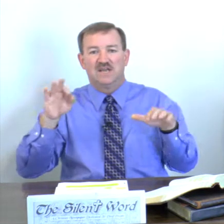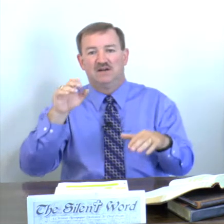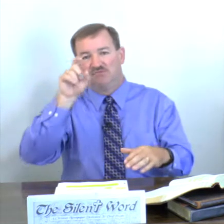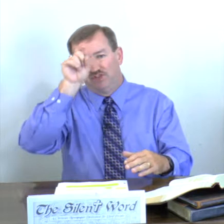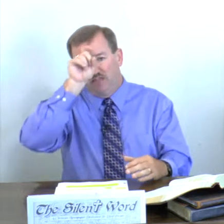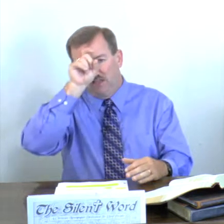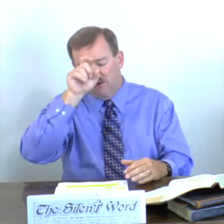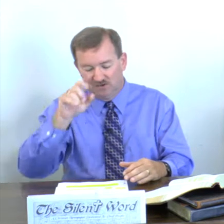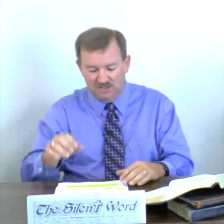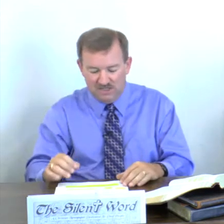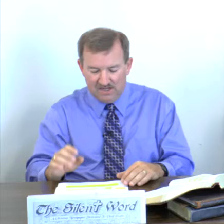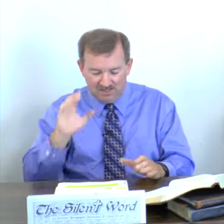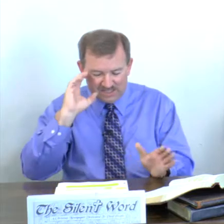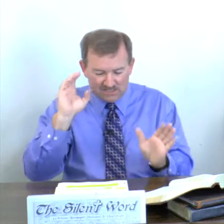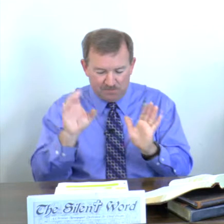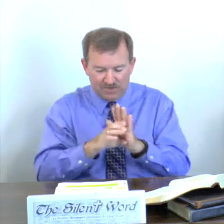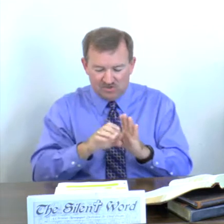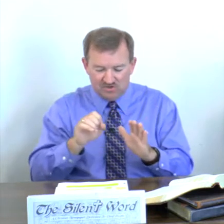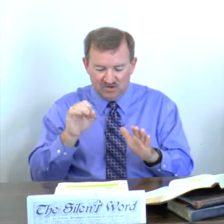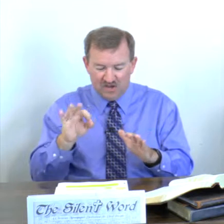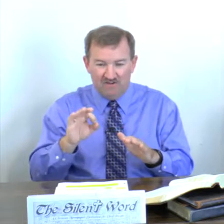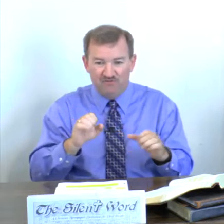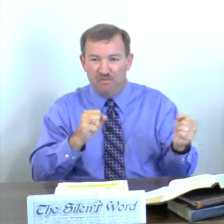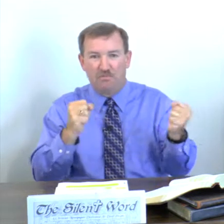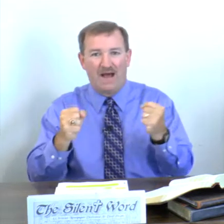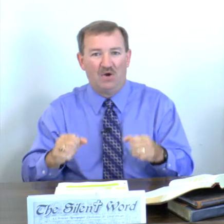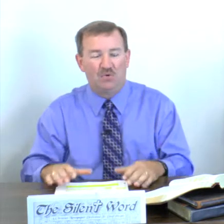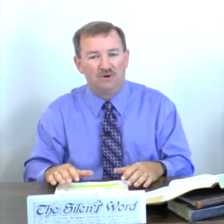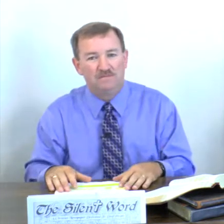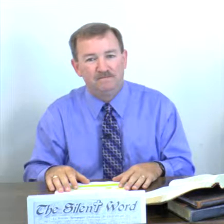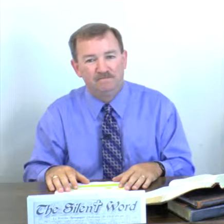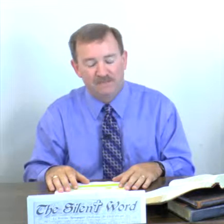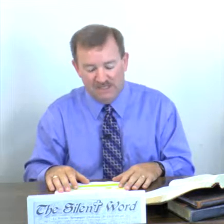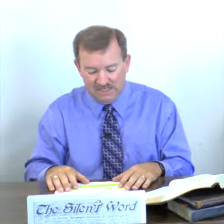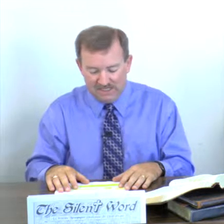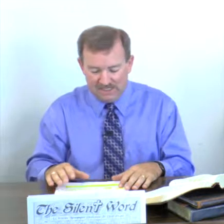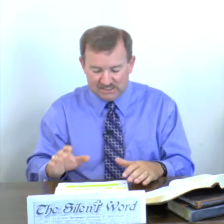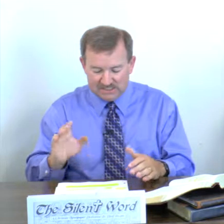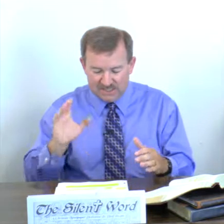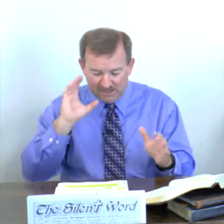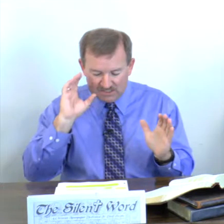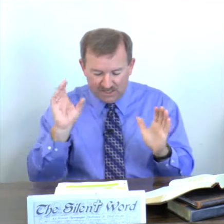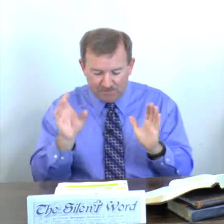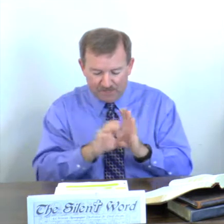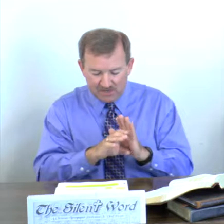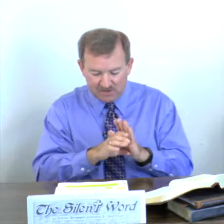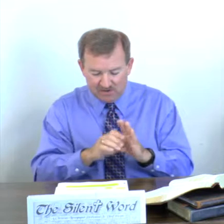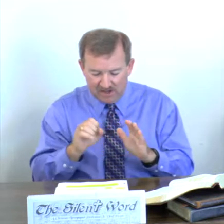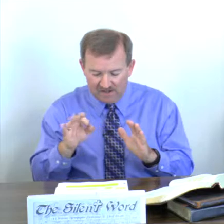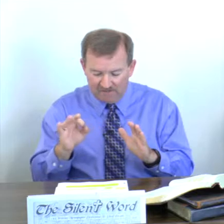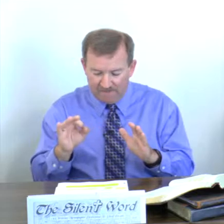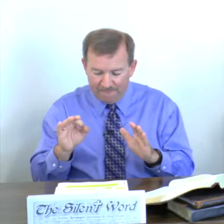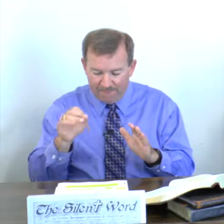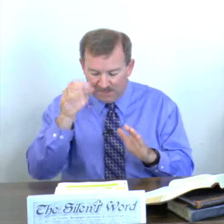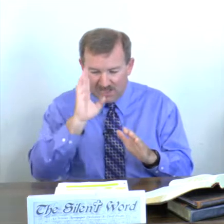of the eagle, that's a picture of power. It's a picture of